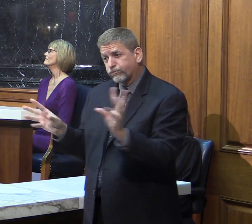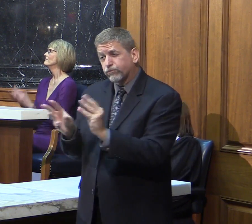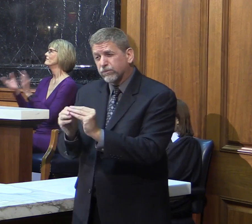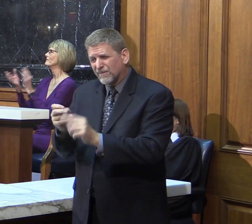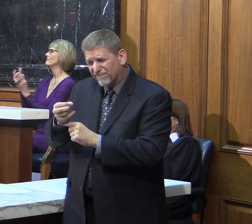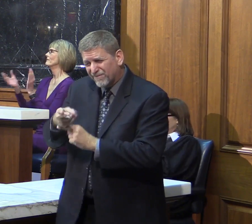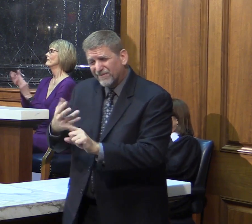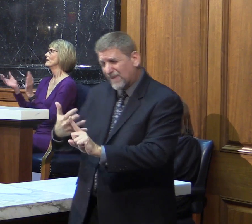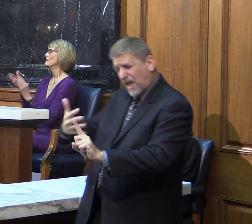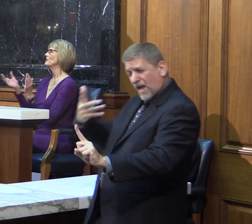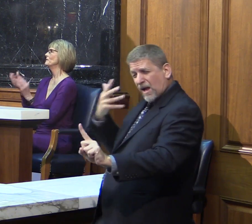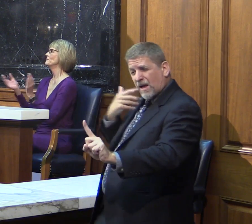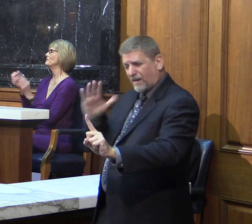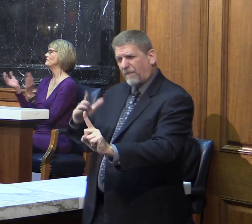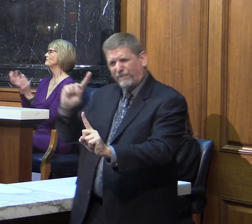history.